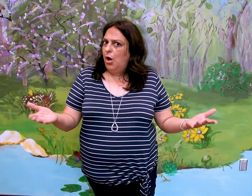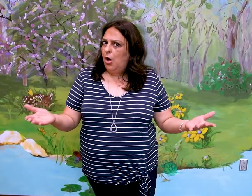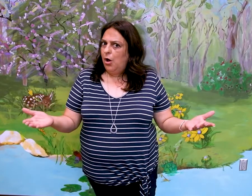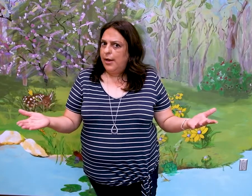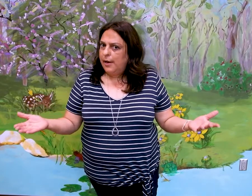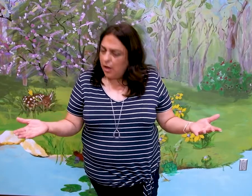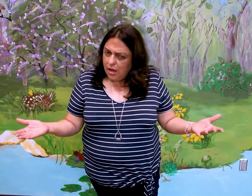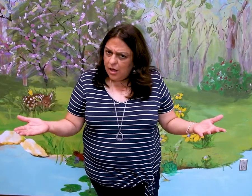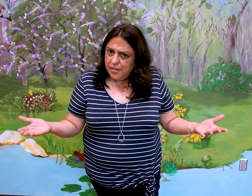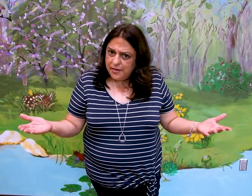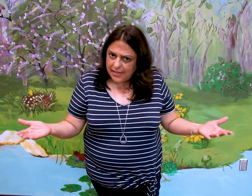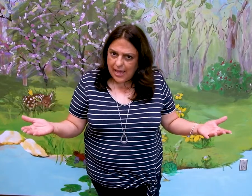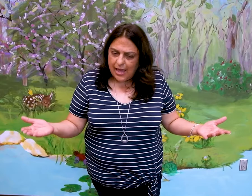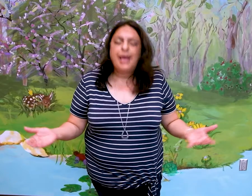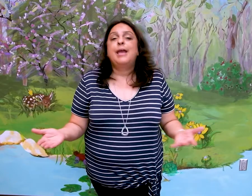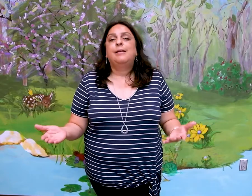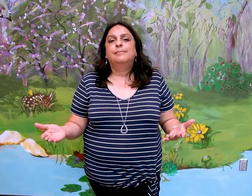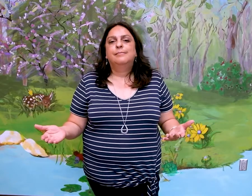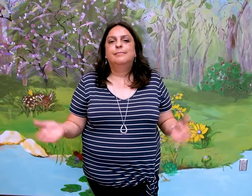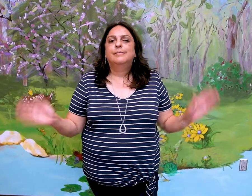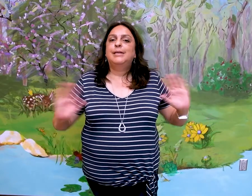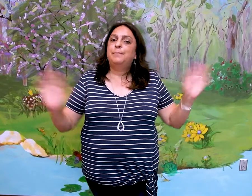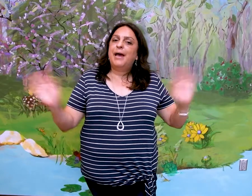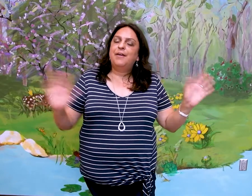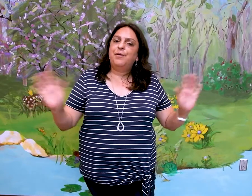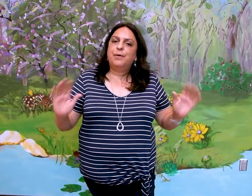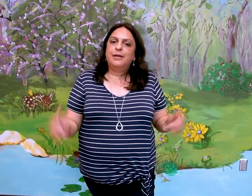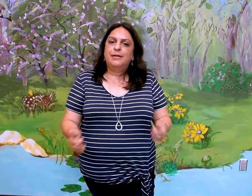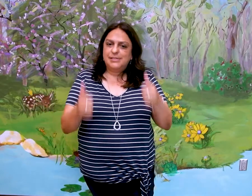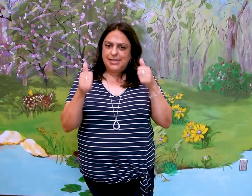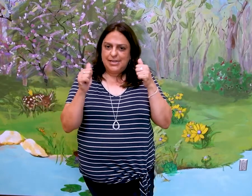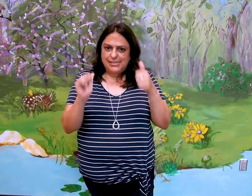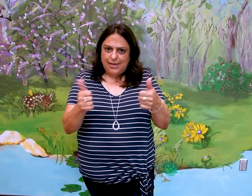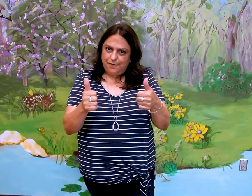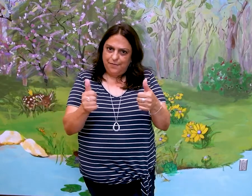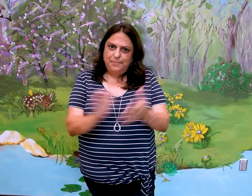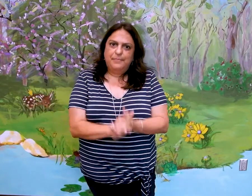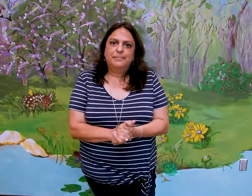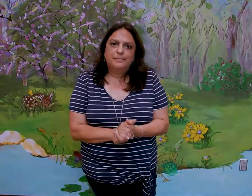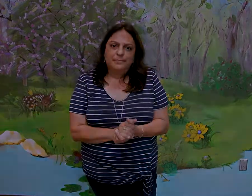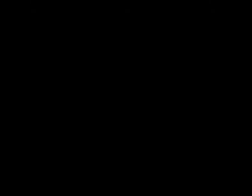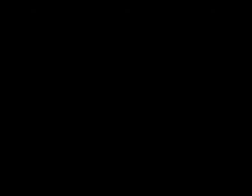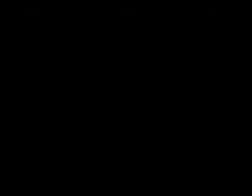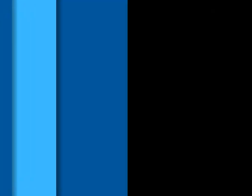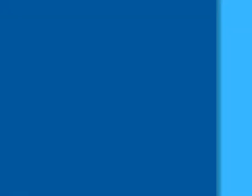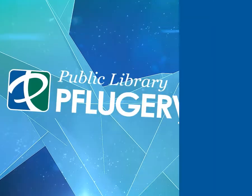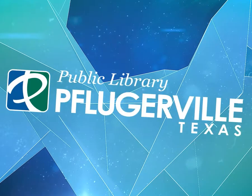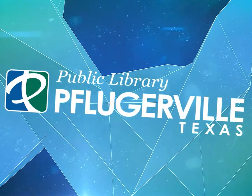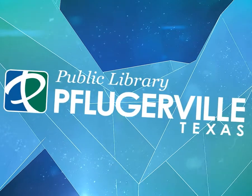on another day. Goodbye, everyone. Stay safe.